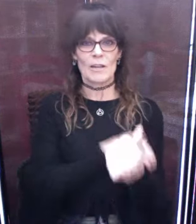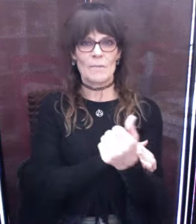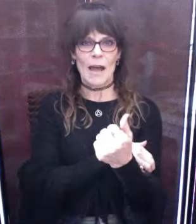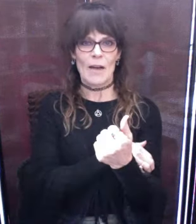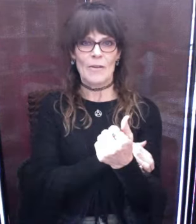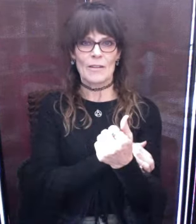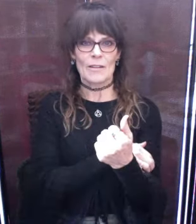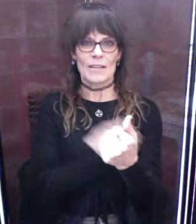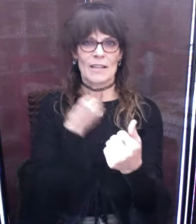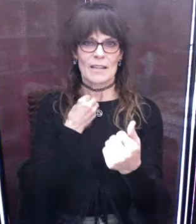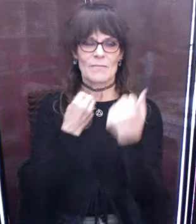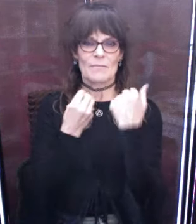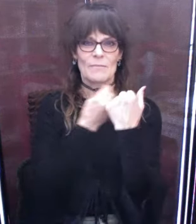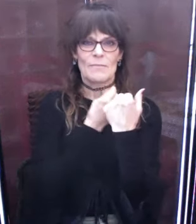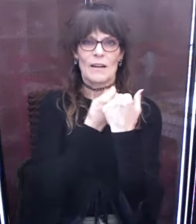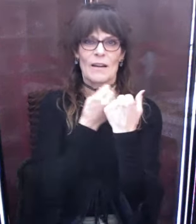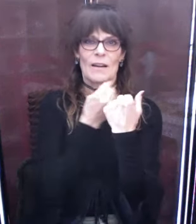of the Almighty God of the universe."